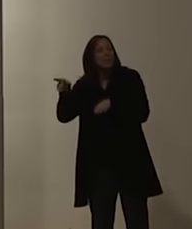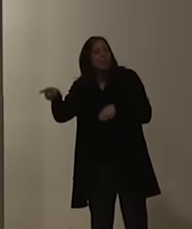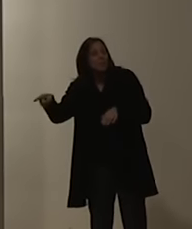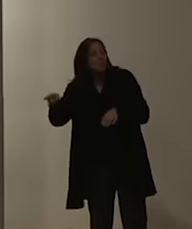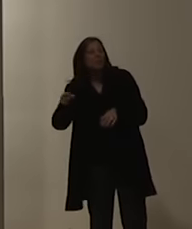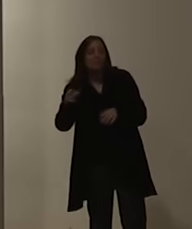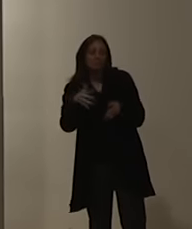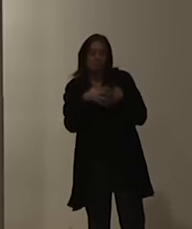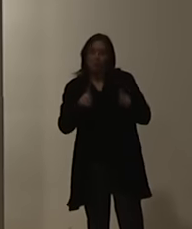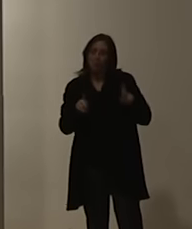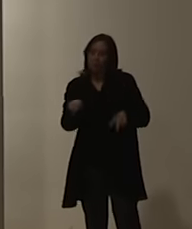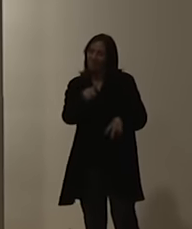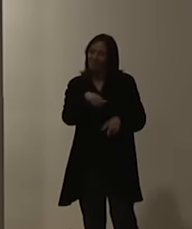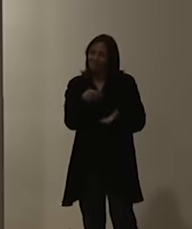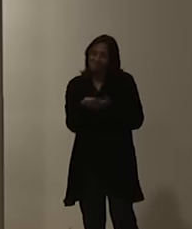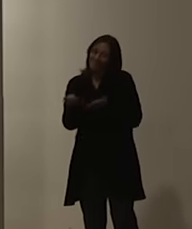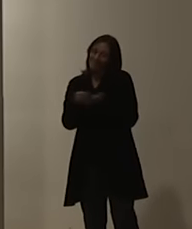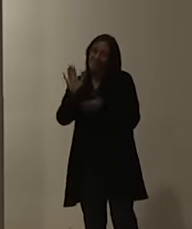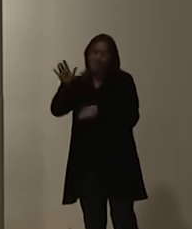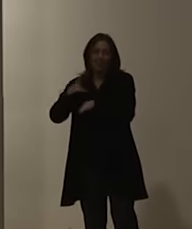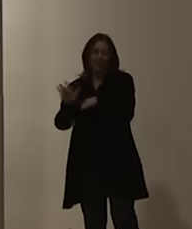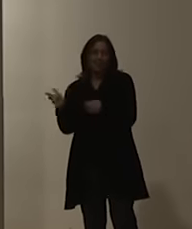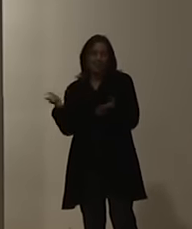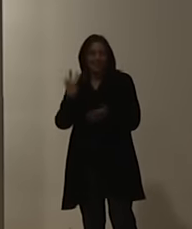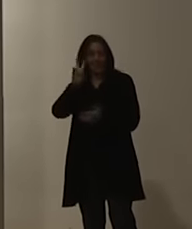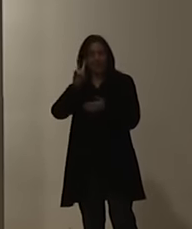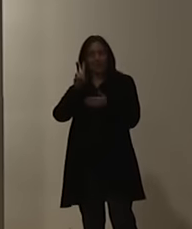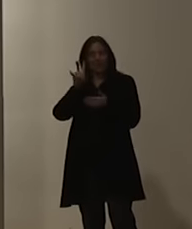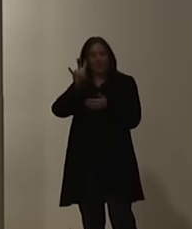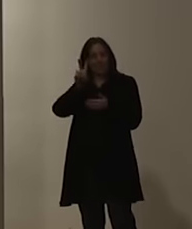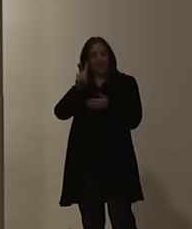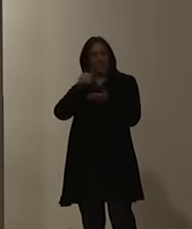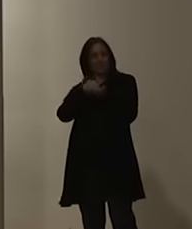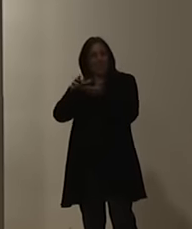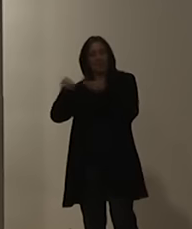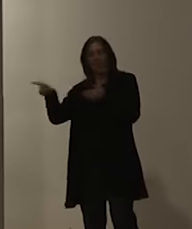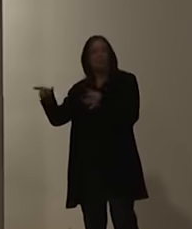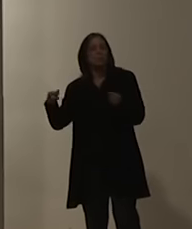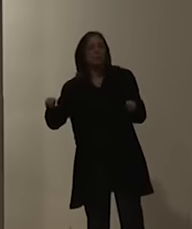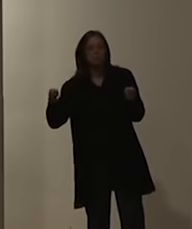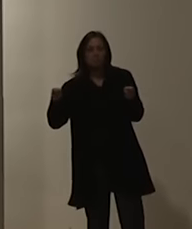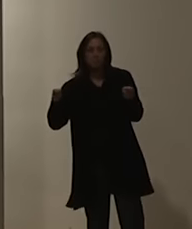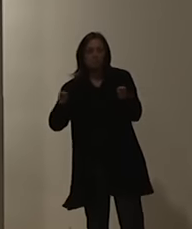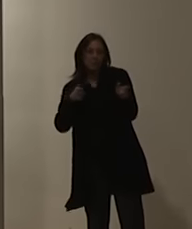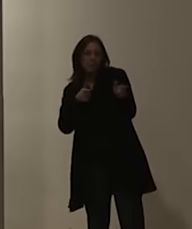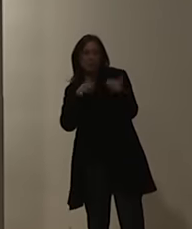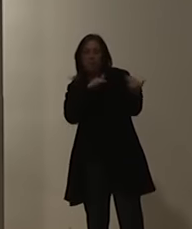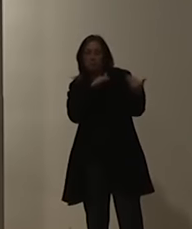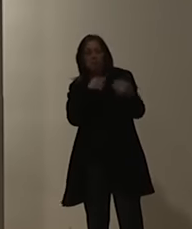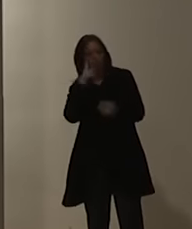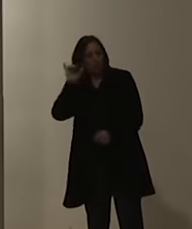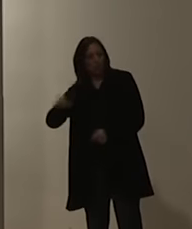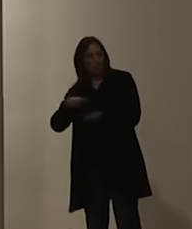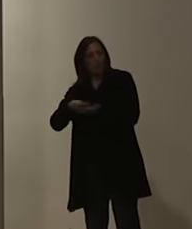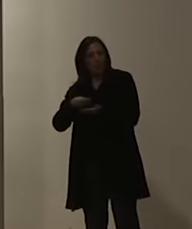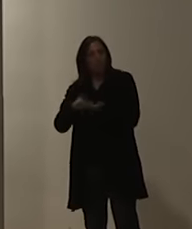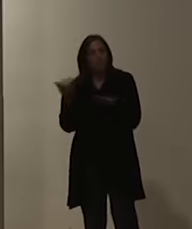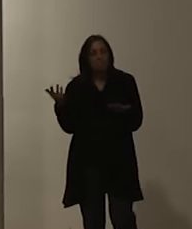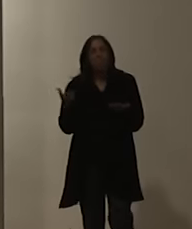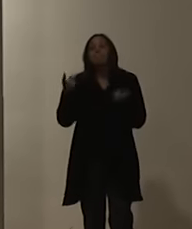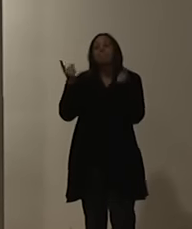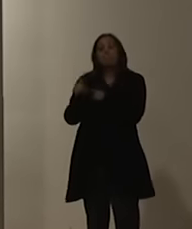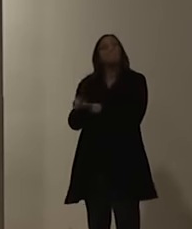so the Western surge that Ebola took came into a place that had been devastated by war. Liberia,